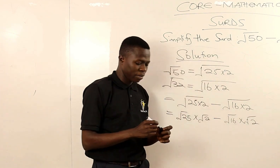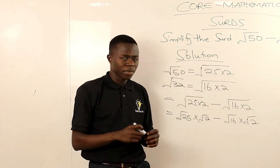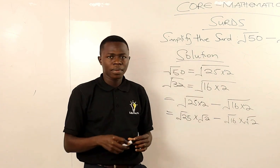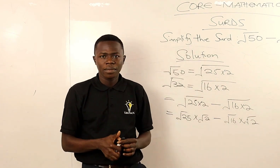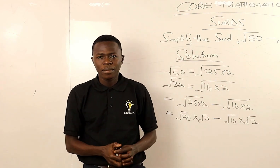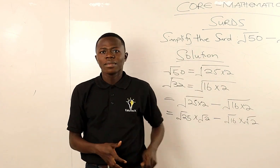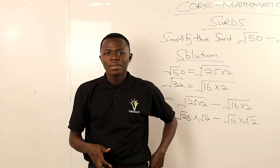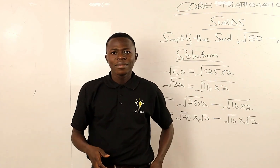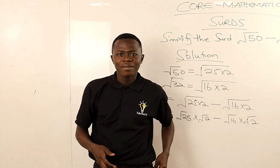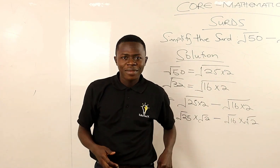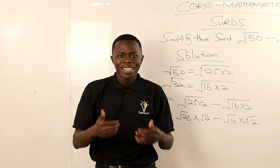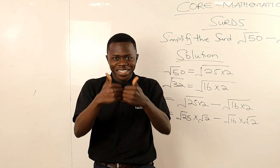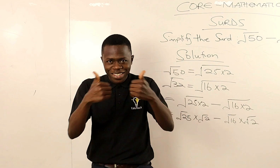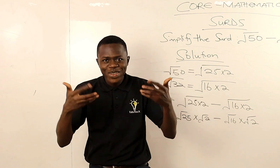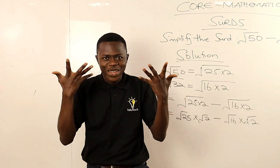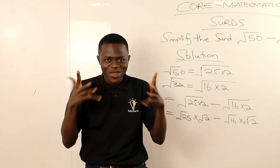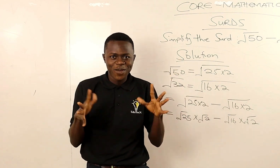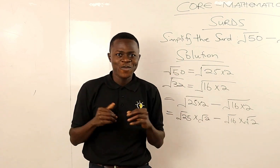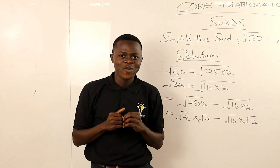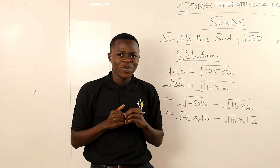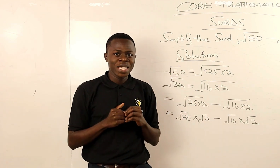by square root of 2. This makes the